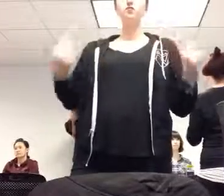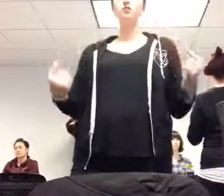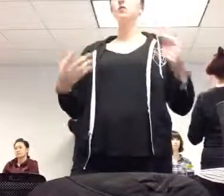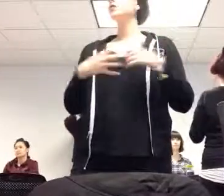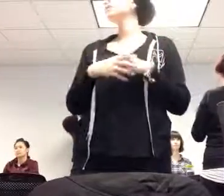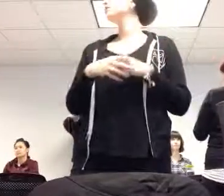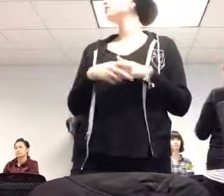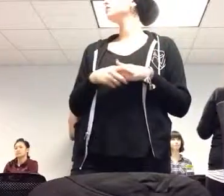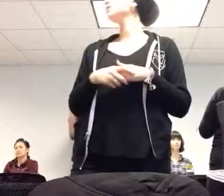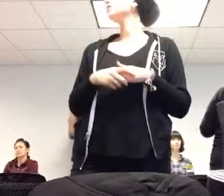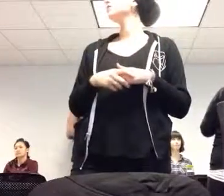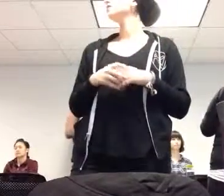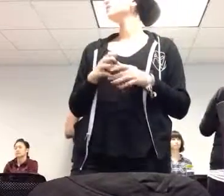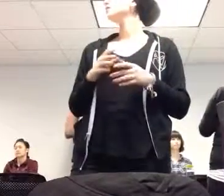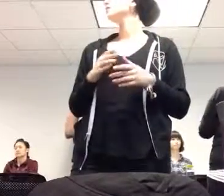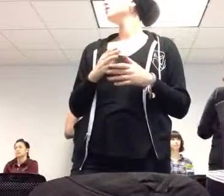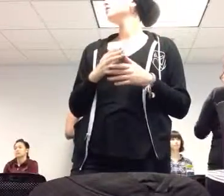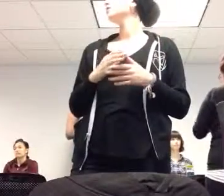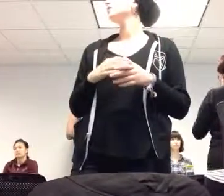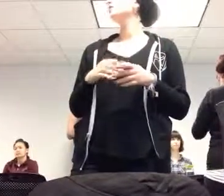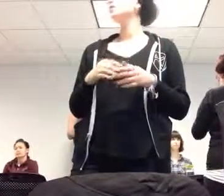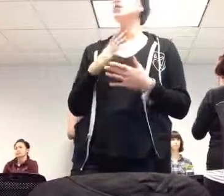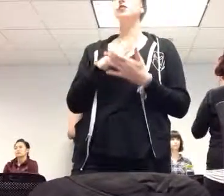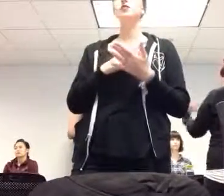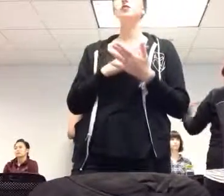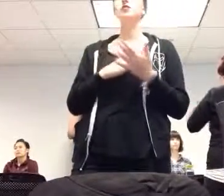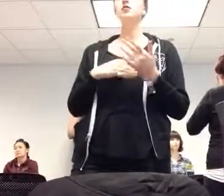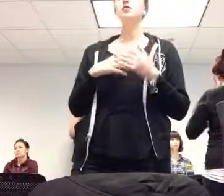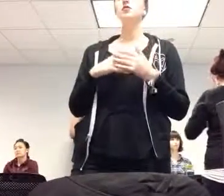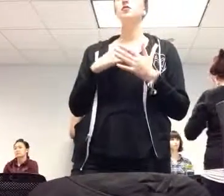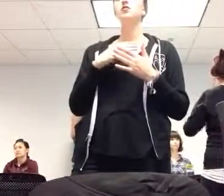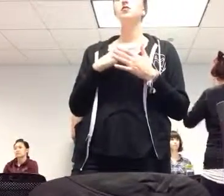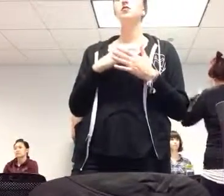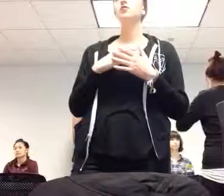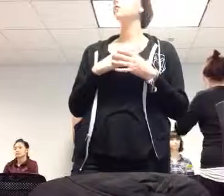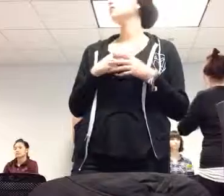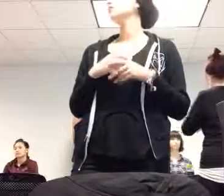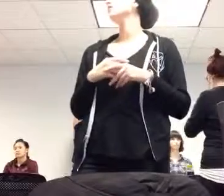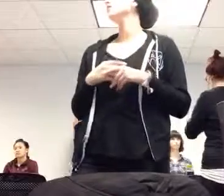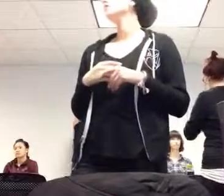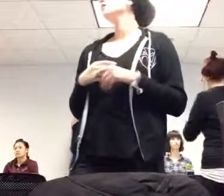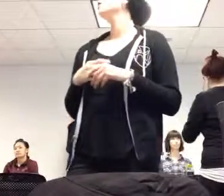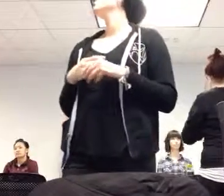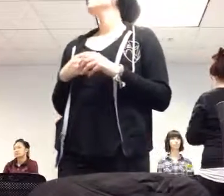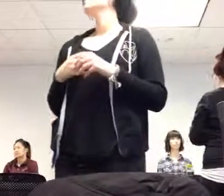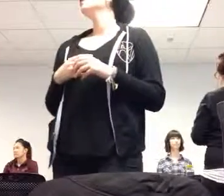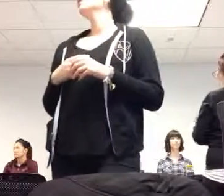boys home and start building the suburbs as quickly as possible. Feedback in